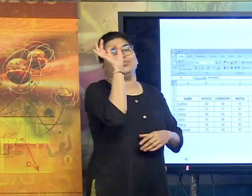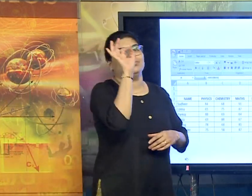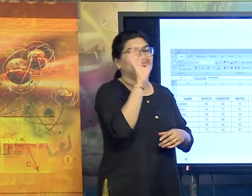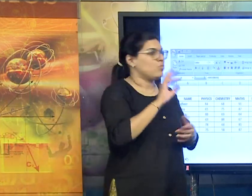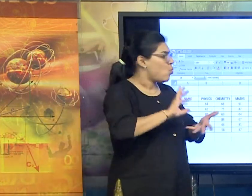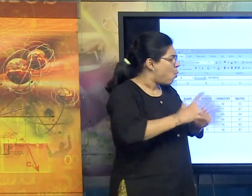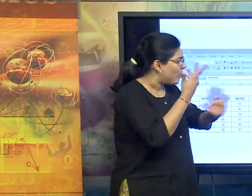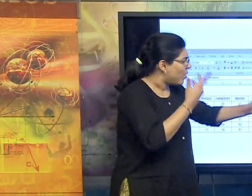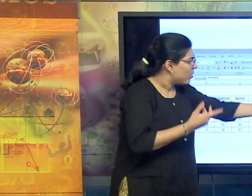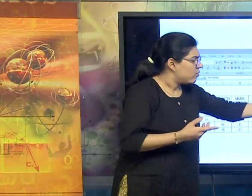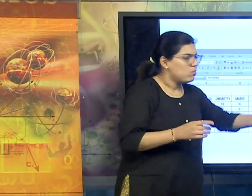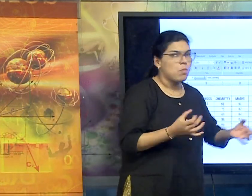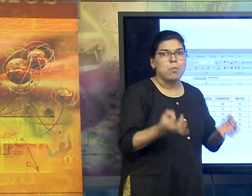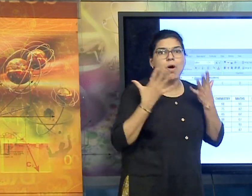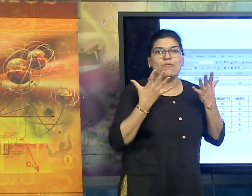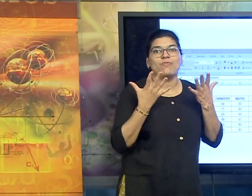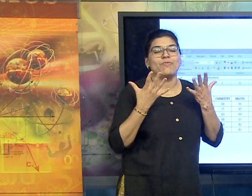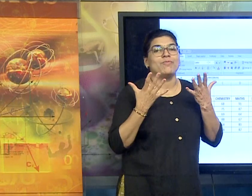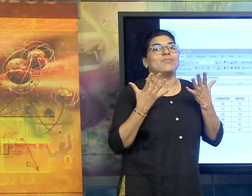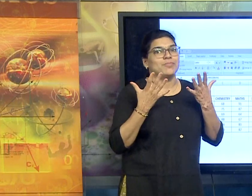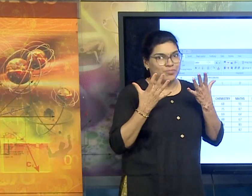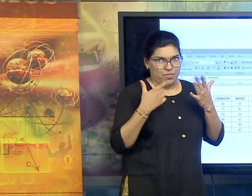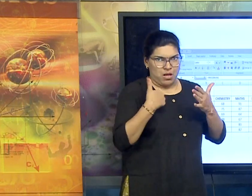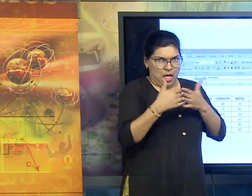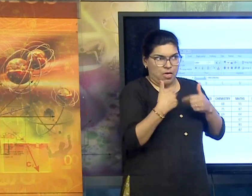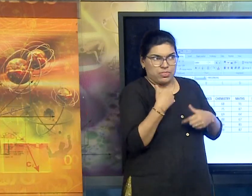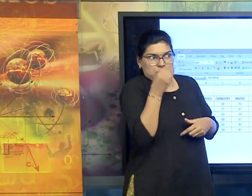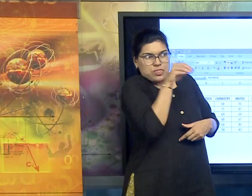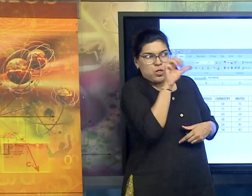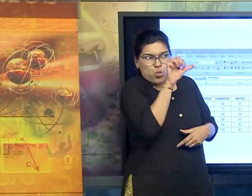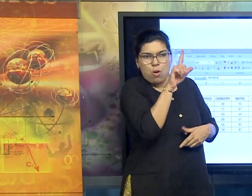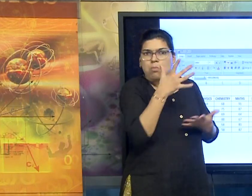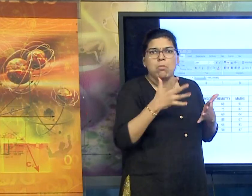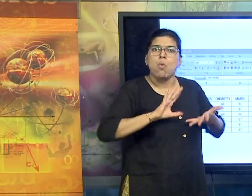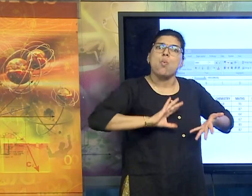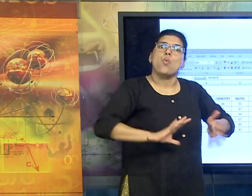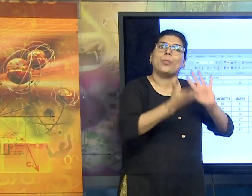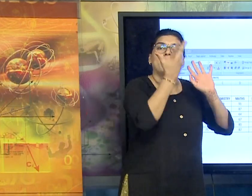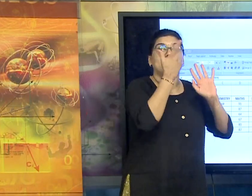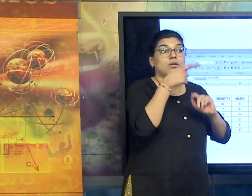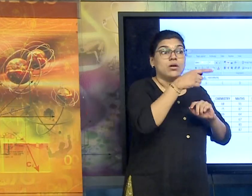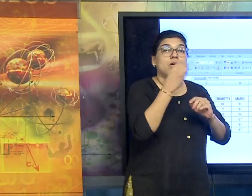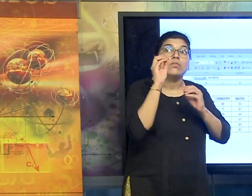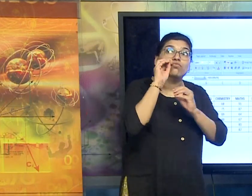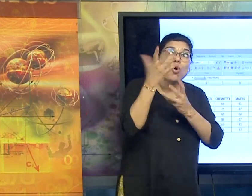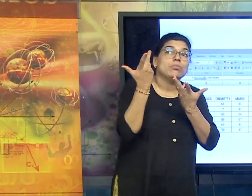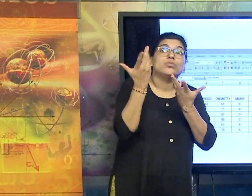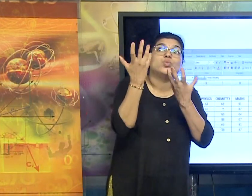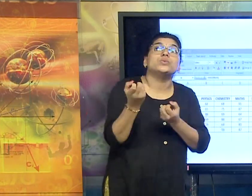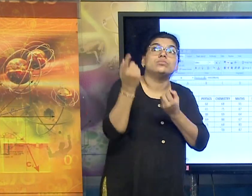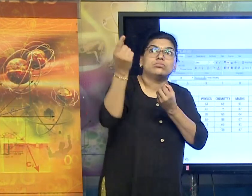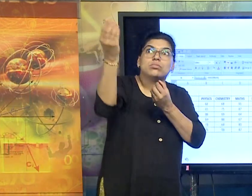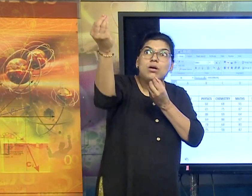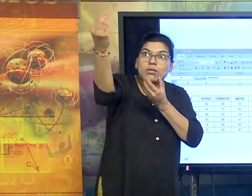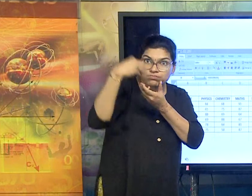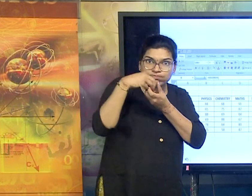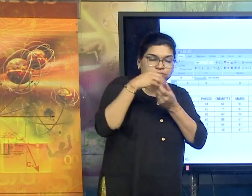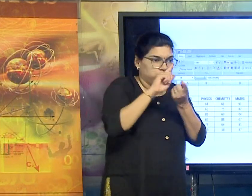highest marks. So we can easily get the maximum, which is highest marks of the learner. It